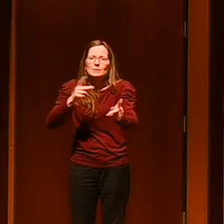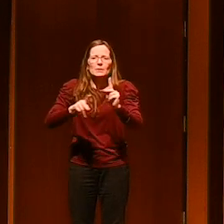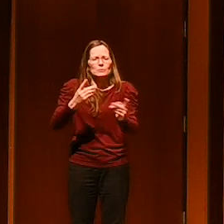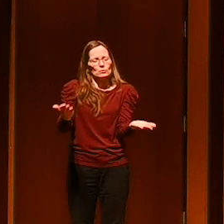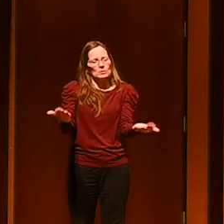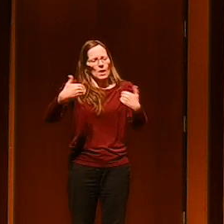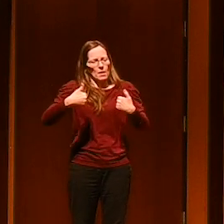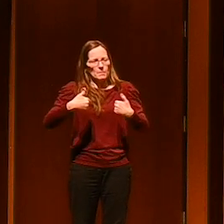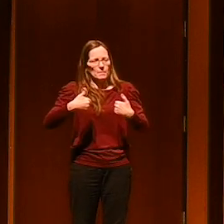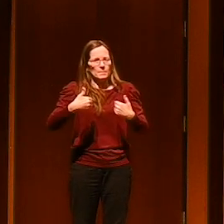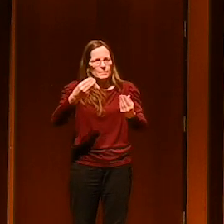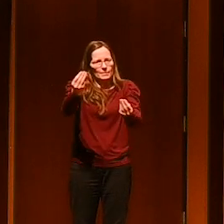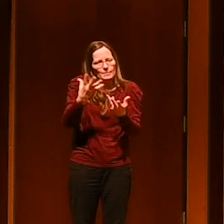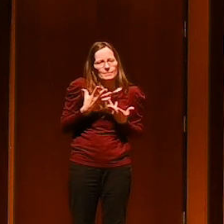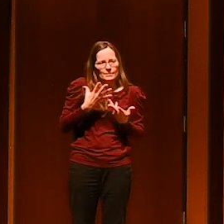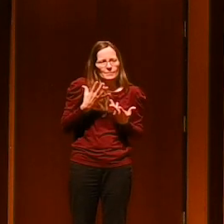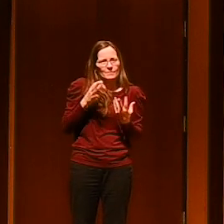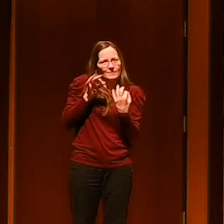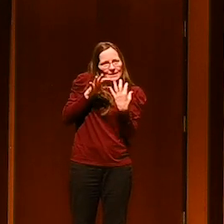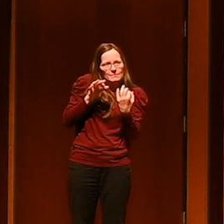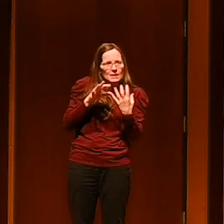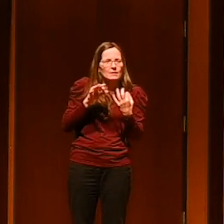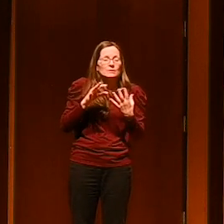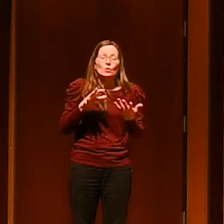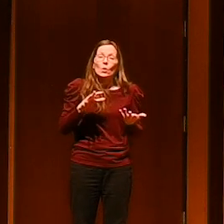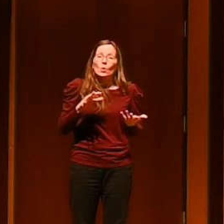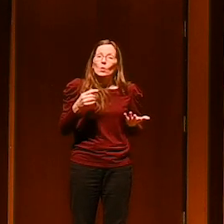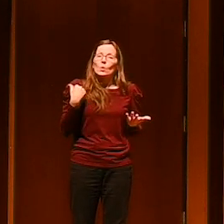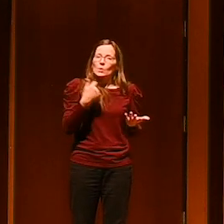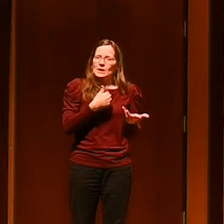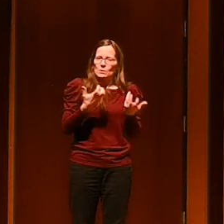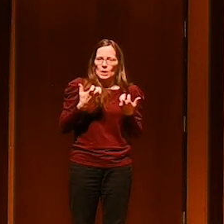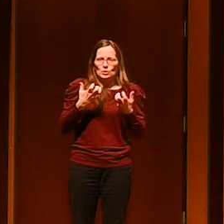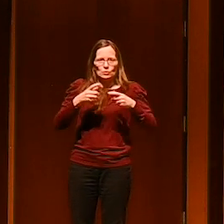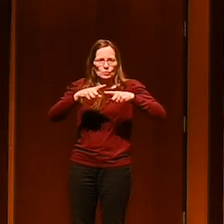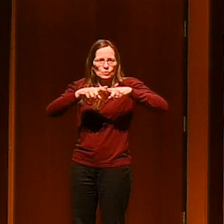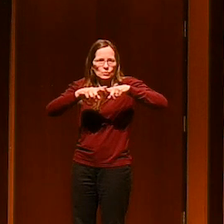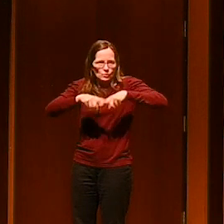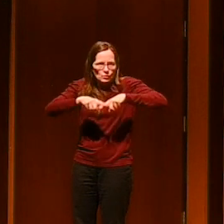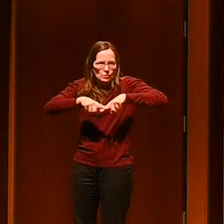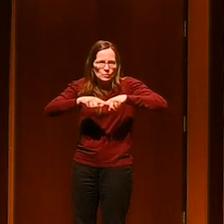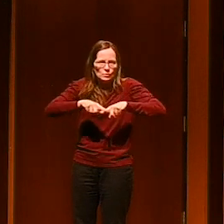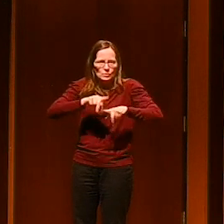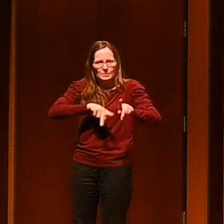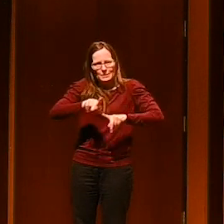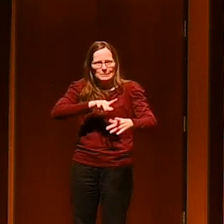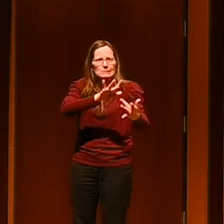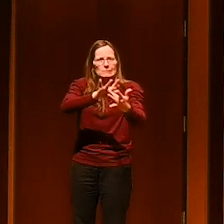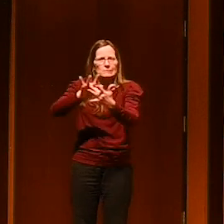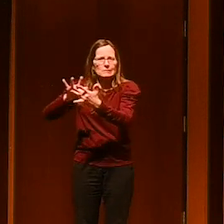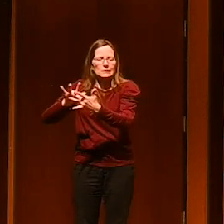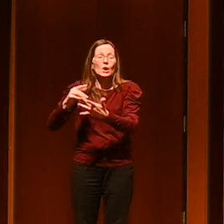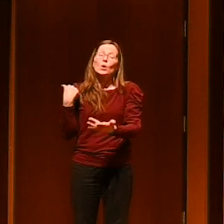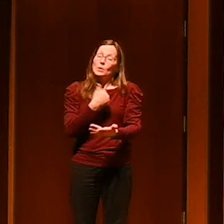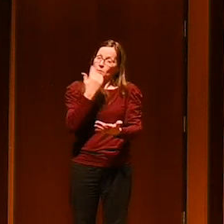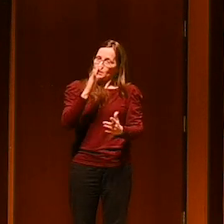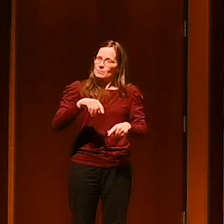doing the work. So as part of this process, we will be providing some mini grant opportunities for creatives to actually play that role.